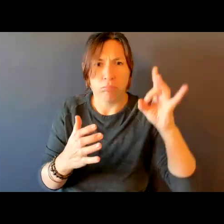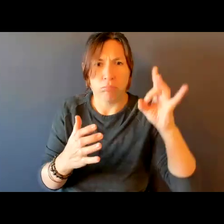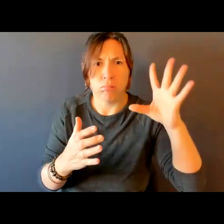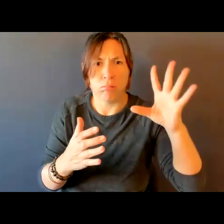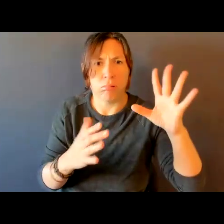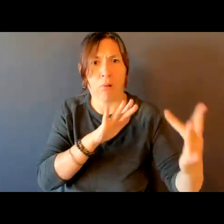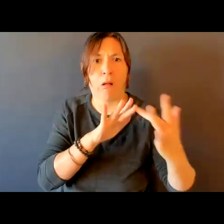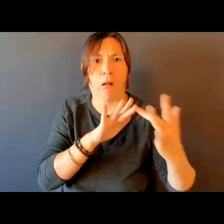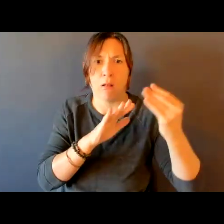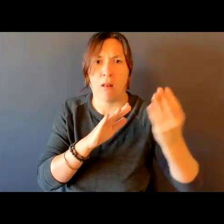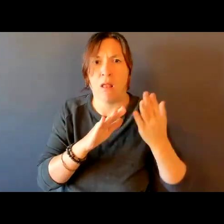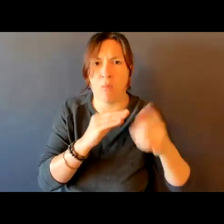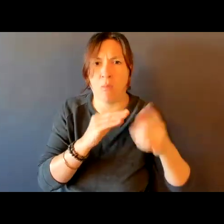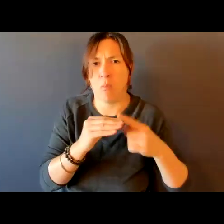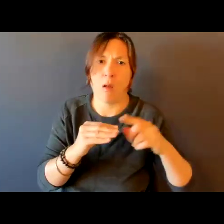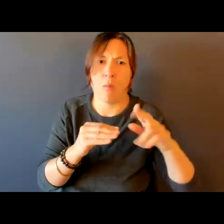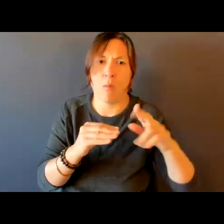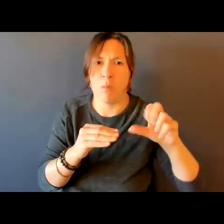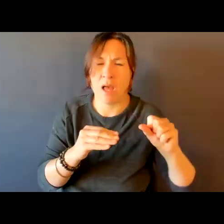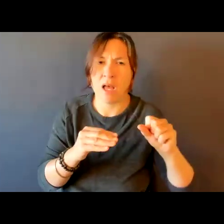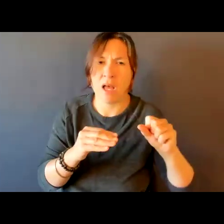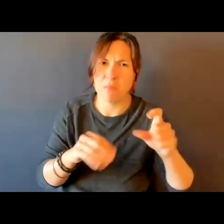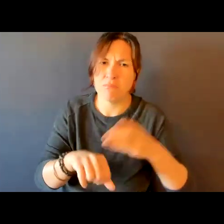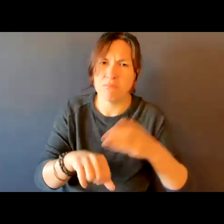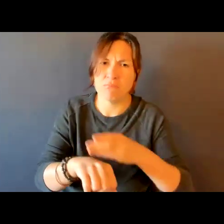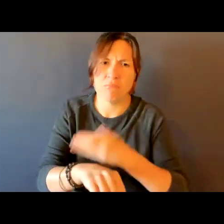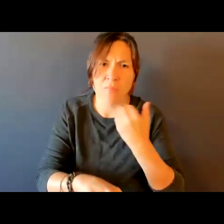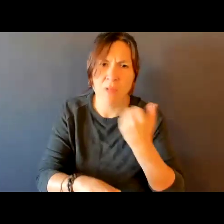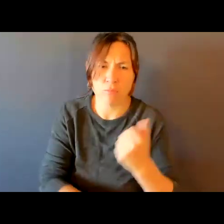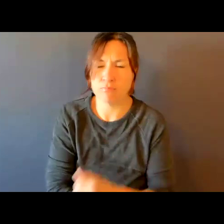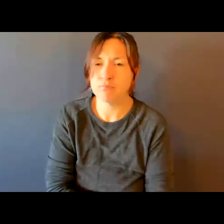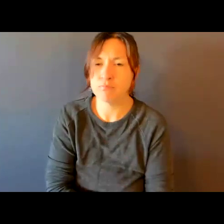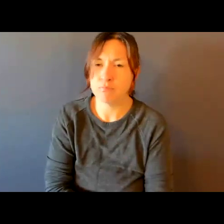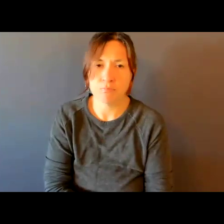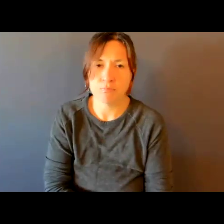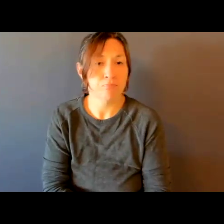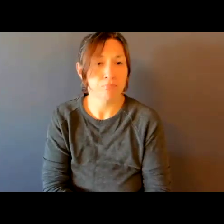We must do better. Thank you. Thank you very much. Next speaker is Trevor Smith.